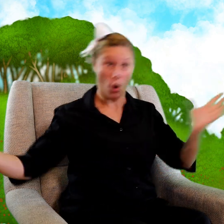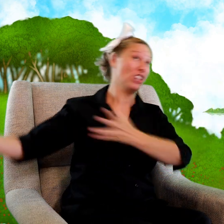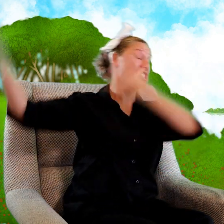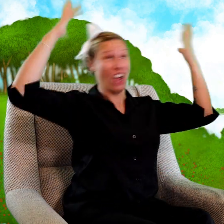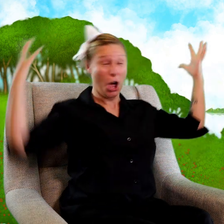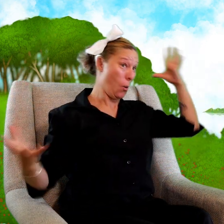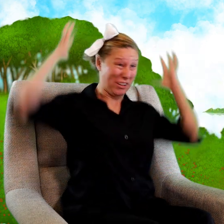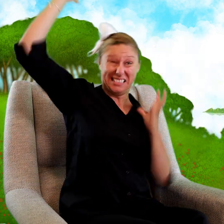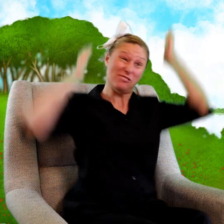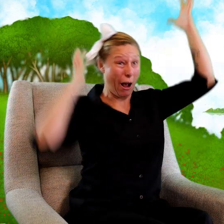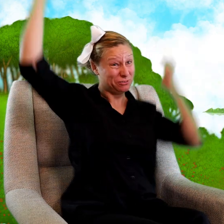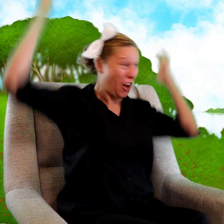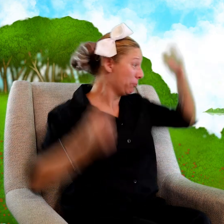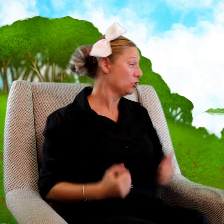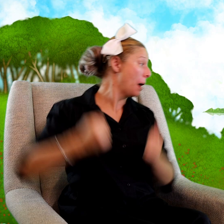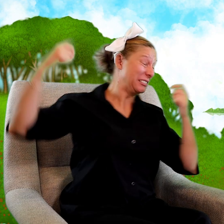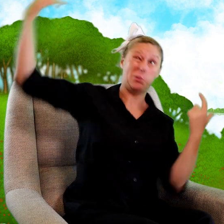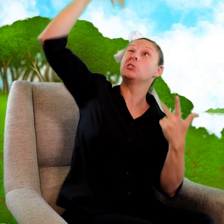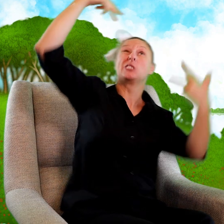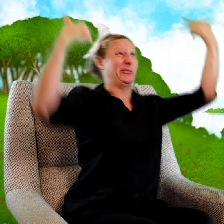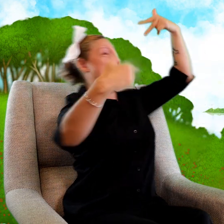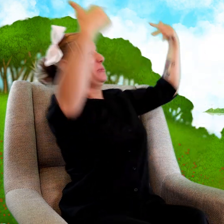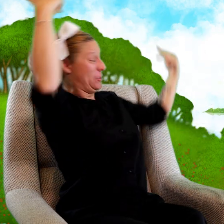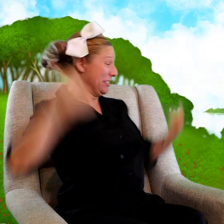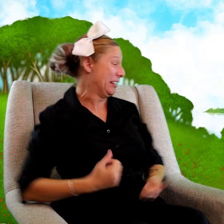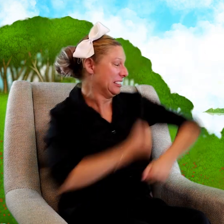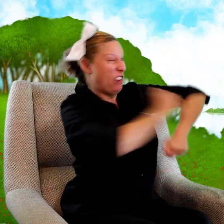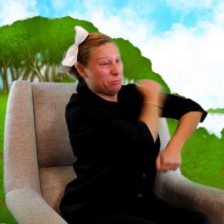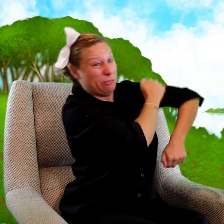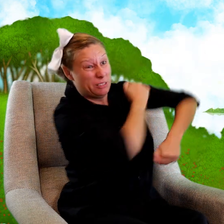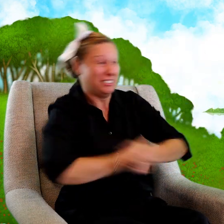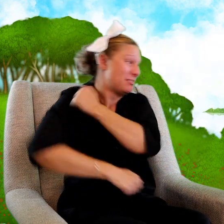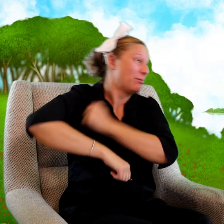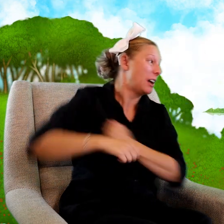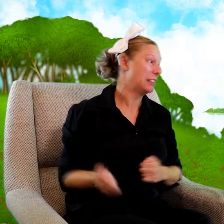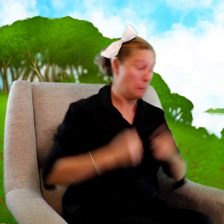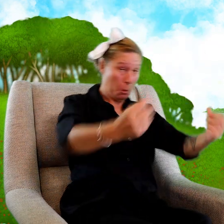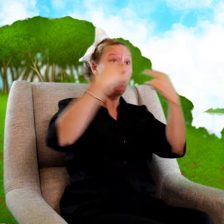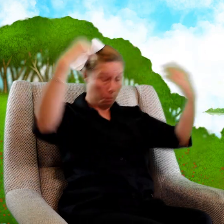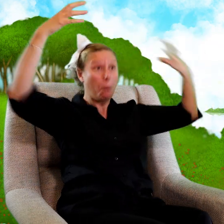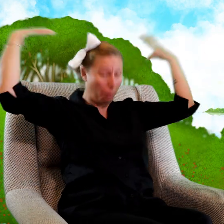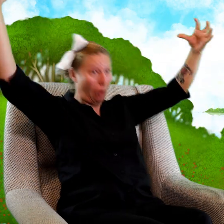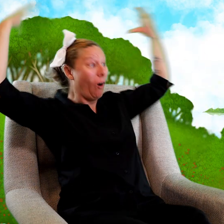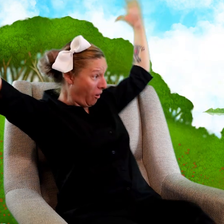Whoosh, squirt, squirt, squirt, squirt, blow, blow, blow.